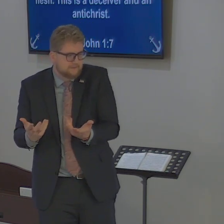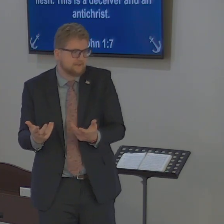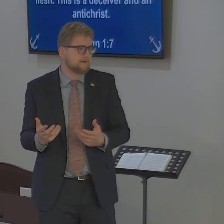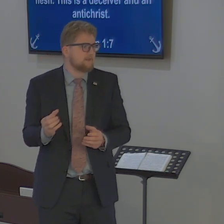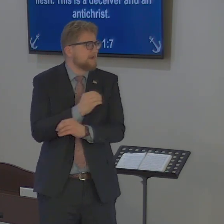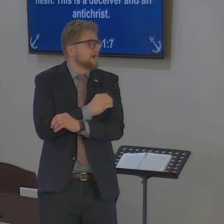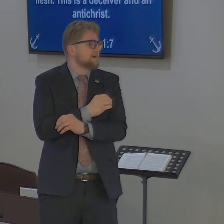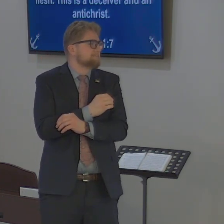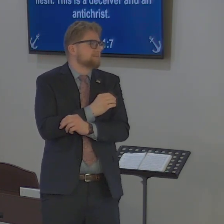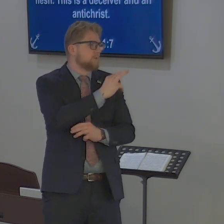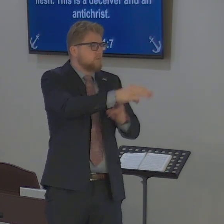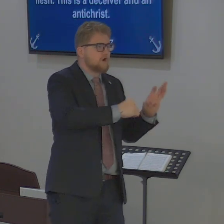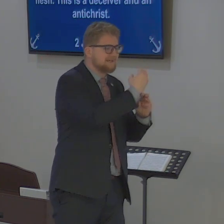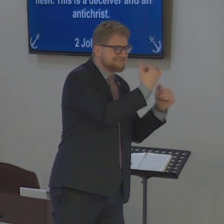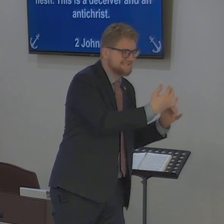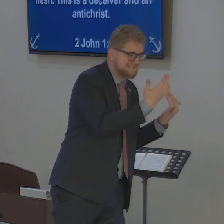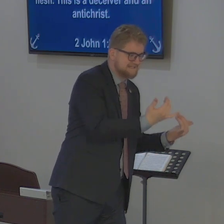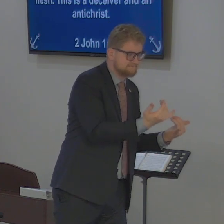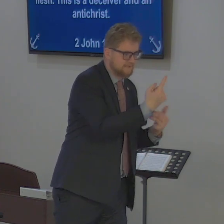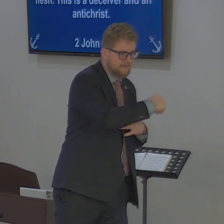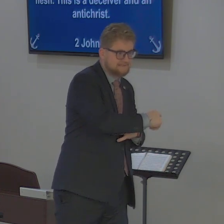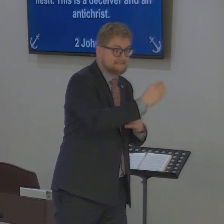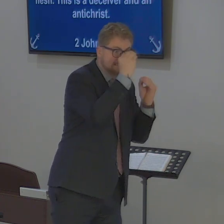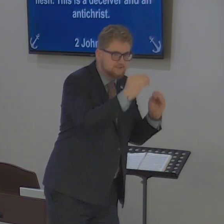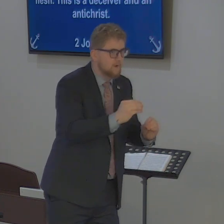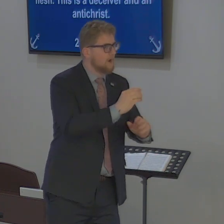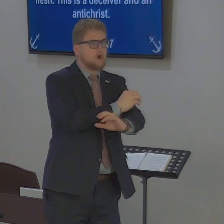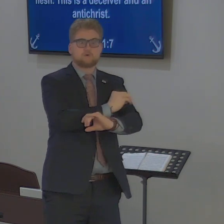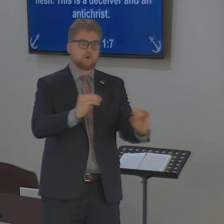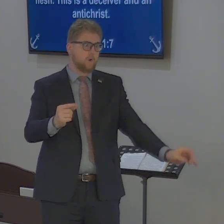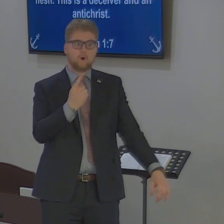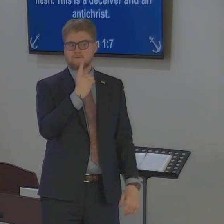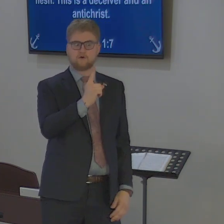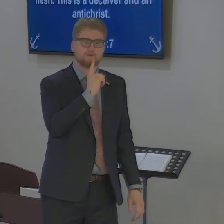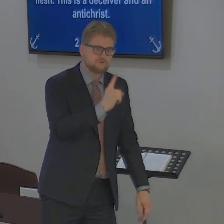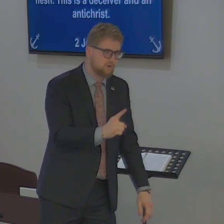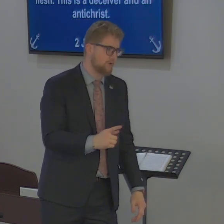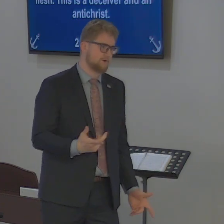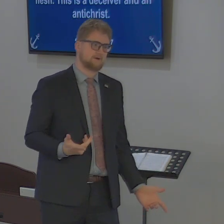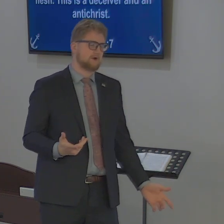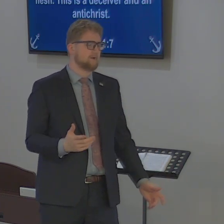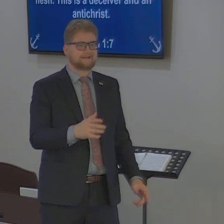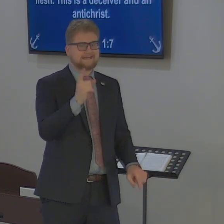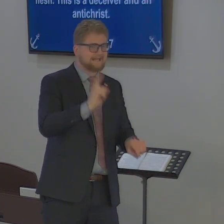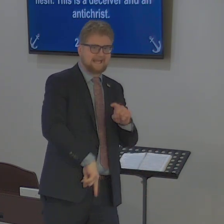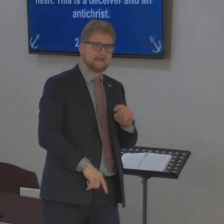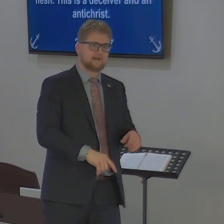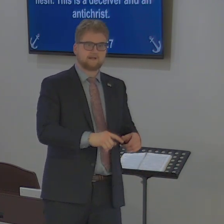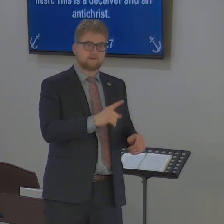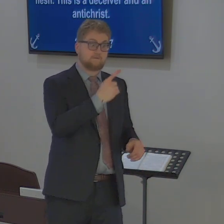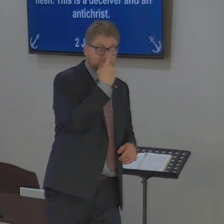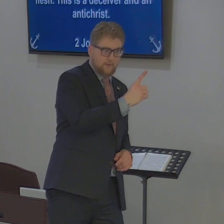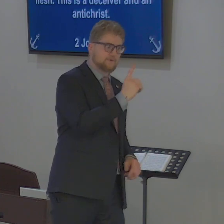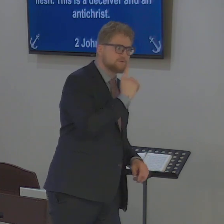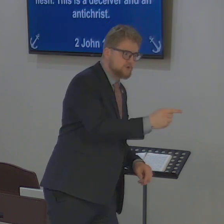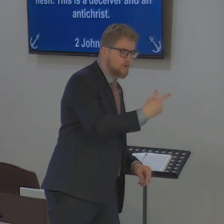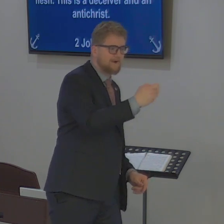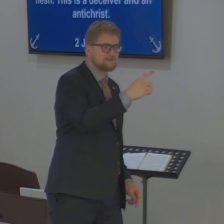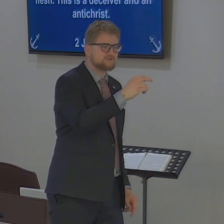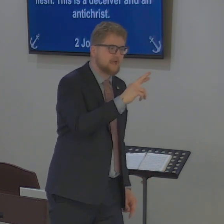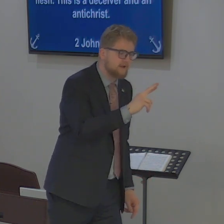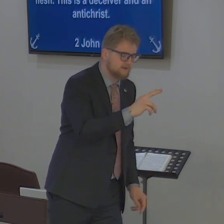absolute truth, according to the world. They can't define genders. They can't define mental illnesses. They can't